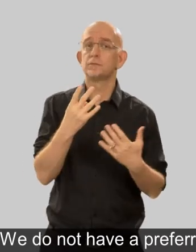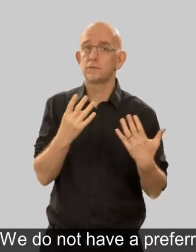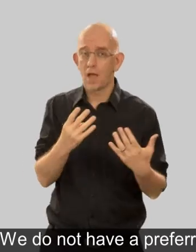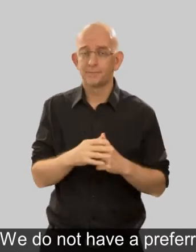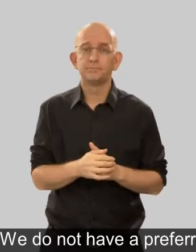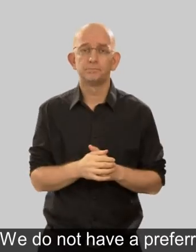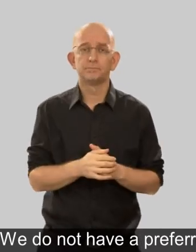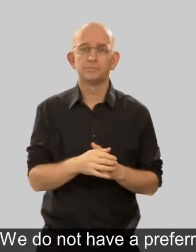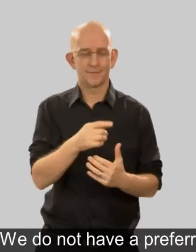Number 29.